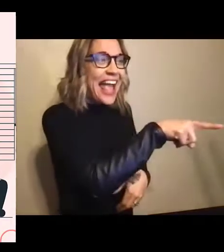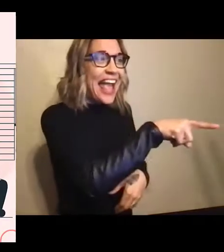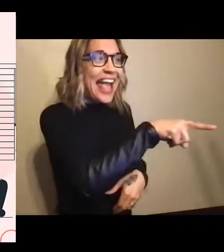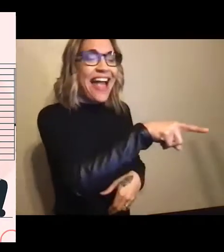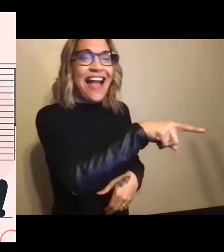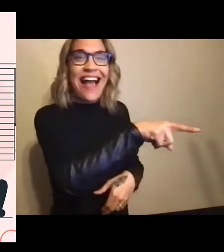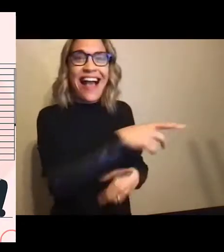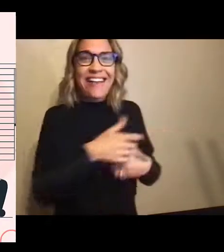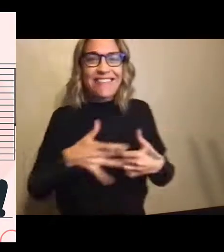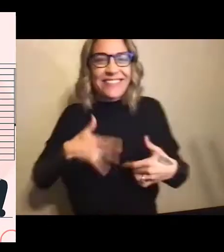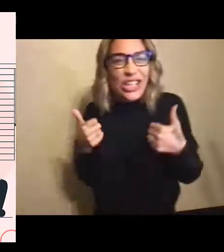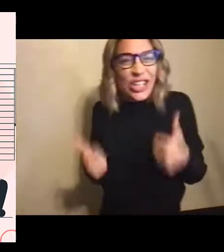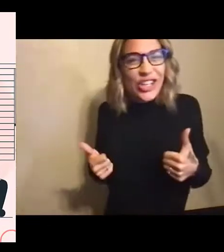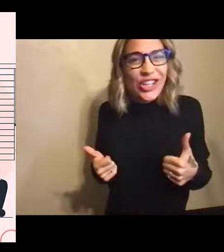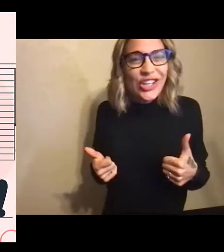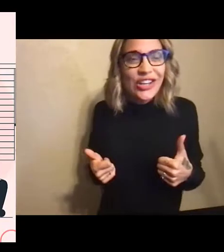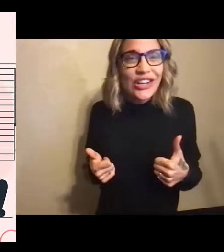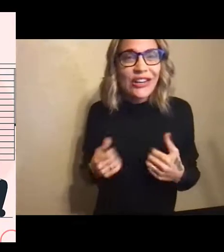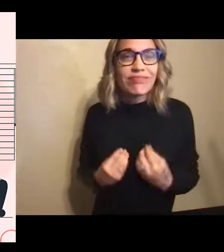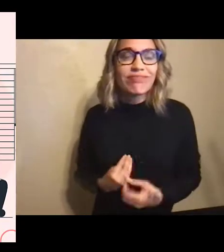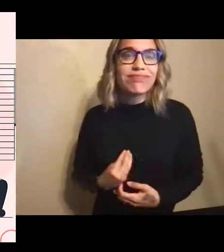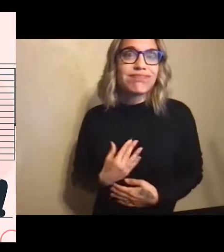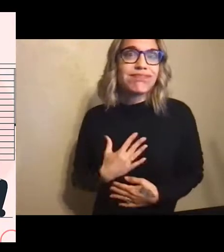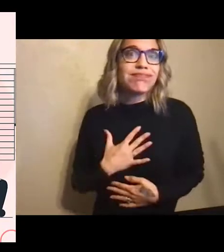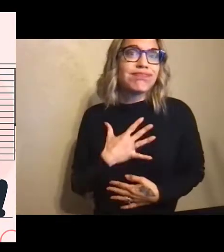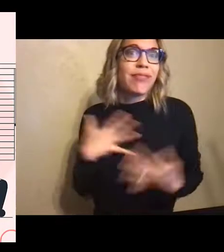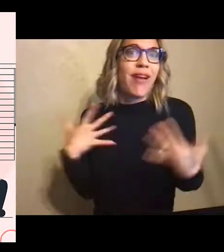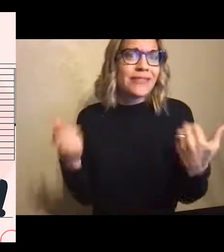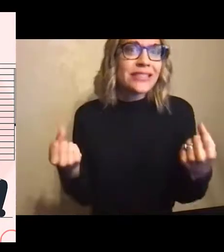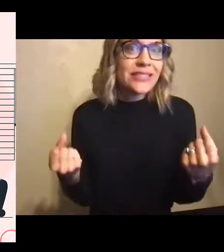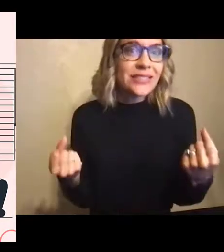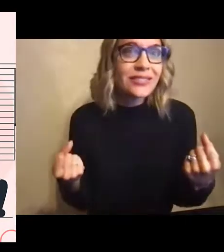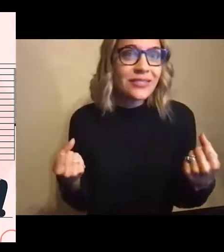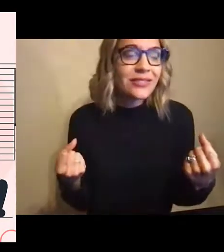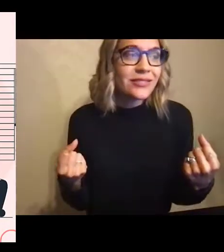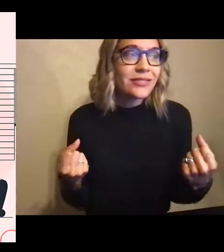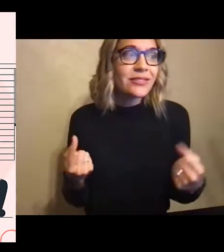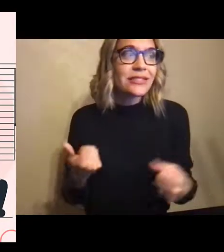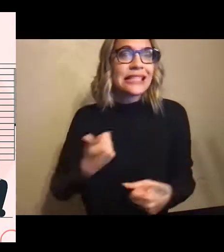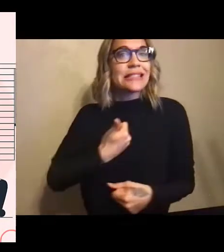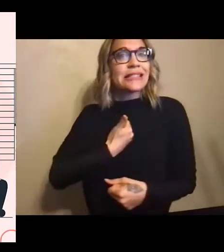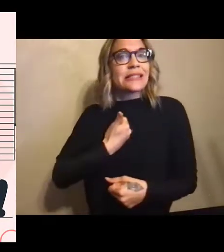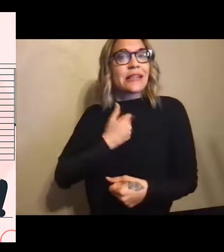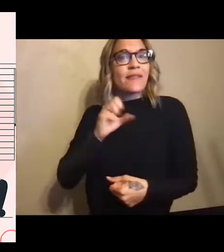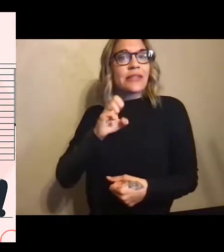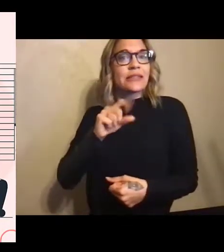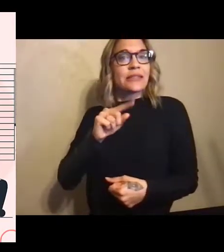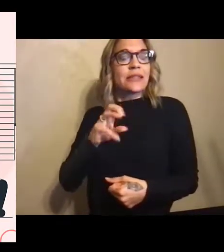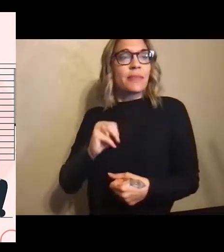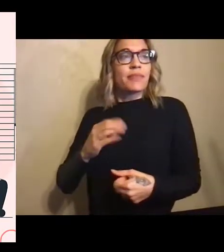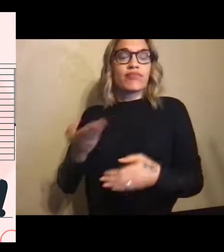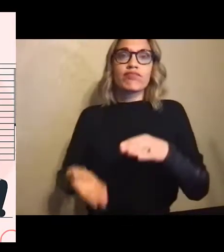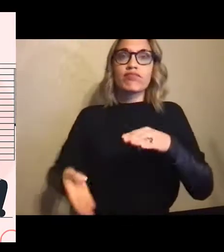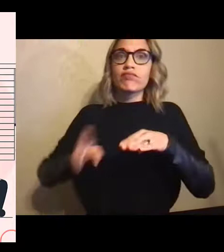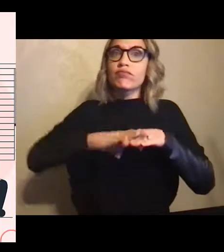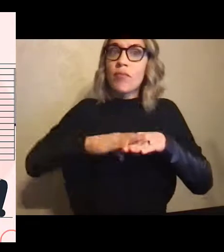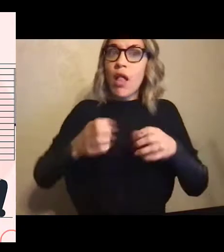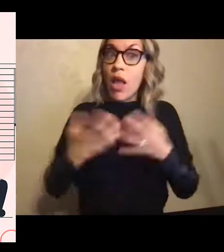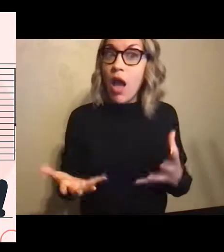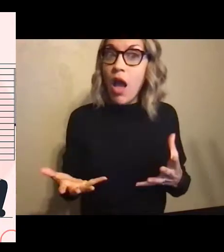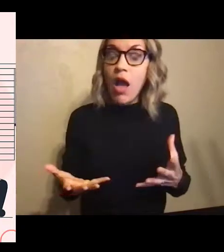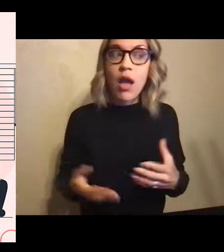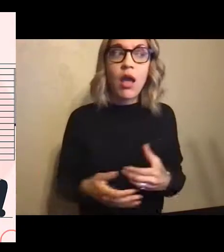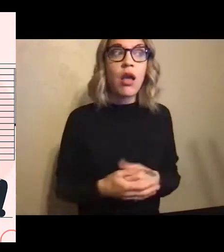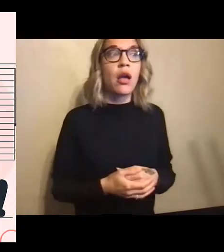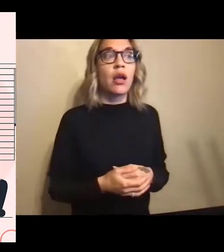get something checked off on the to-do list, you feel so good and fulfilled, right? And feeling confident. And your